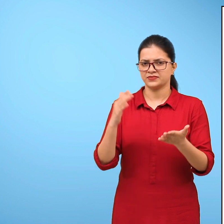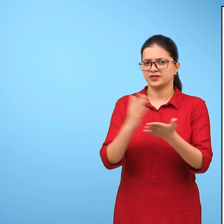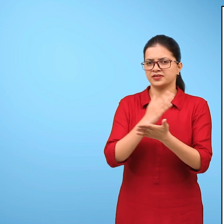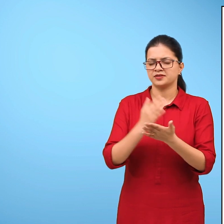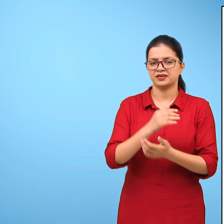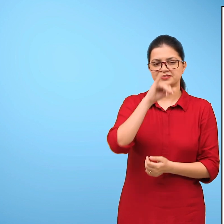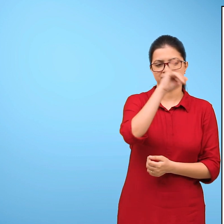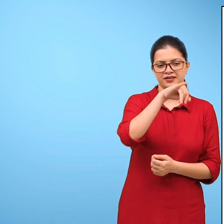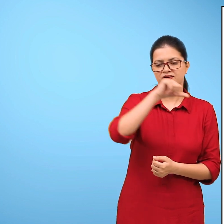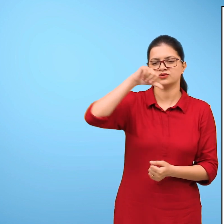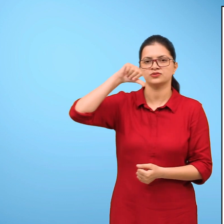Page 69.